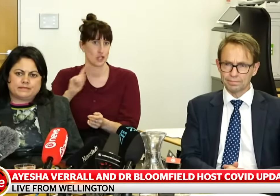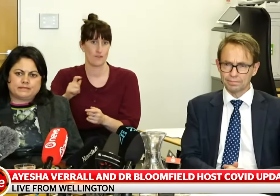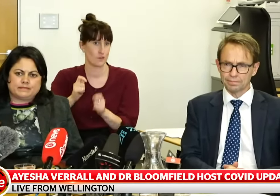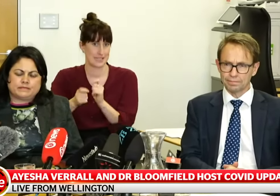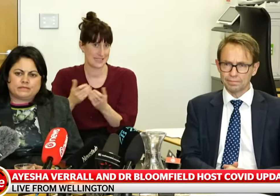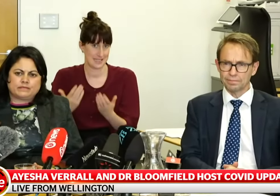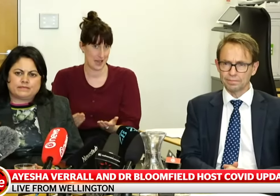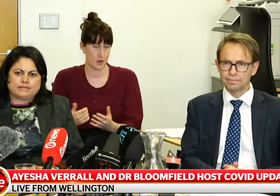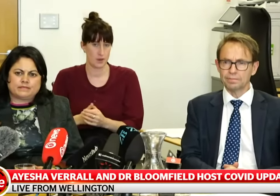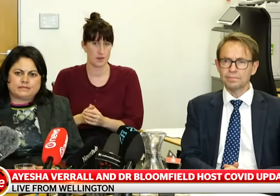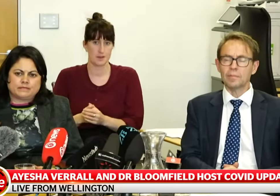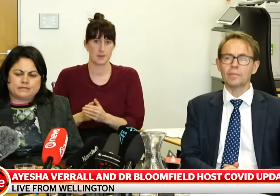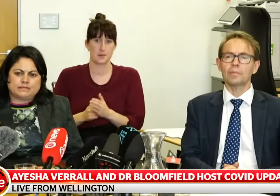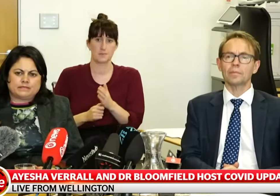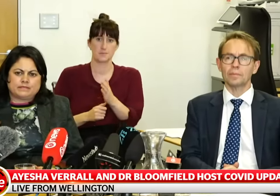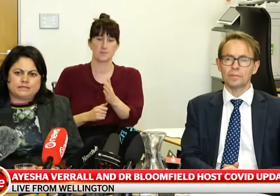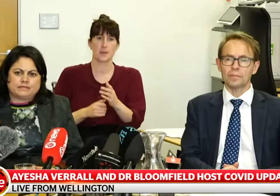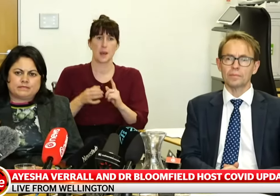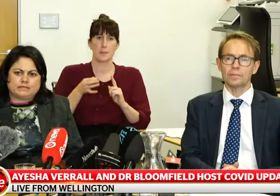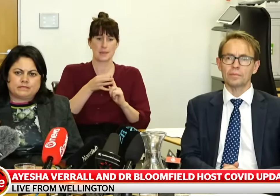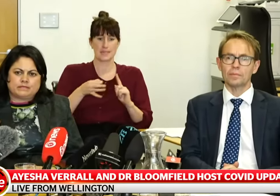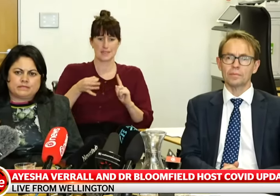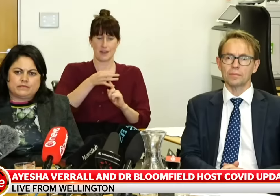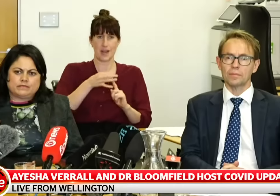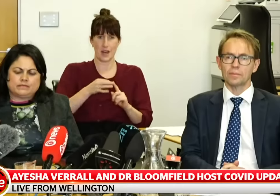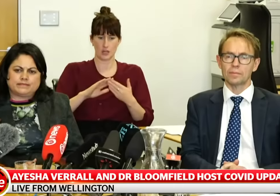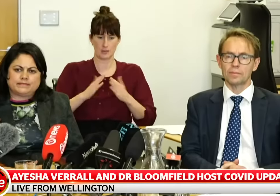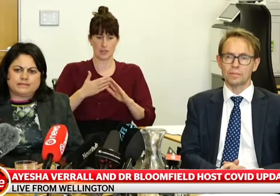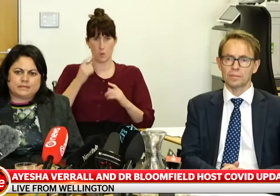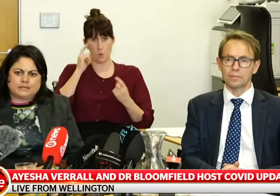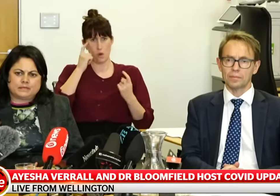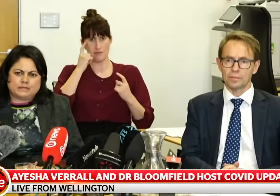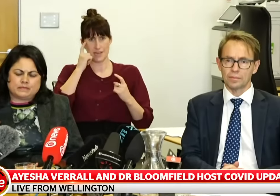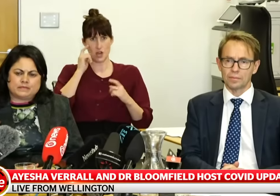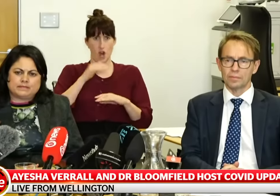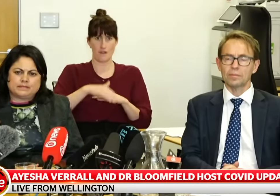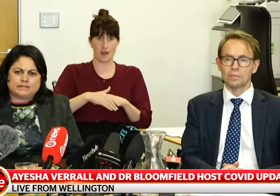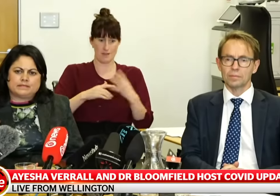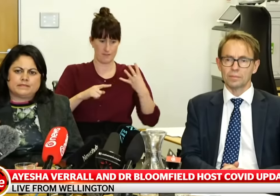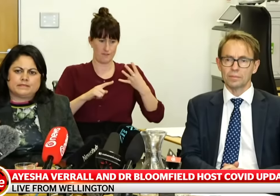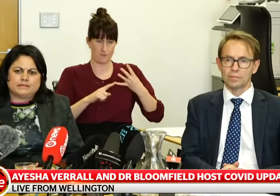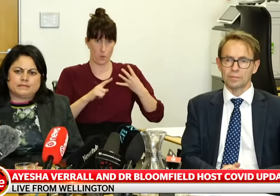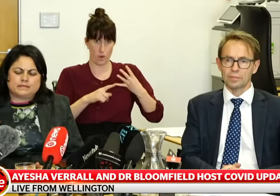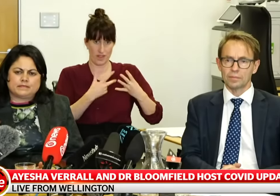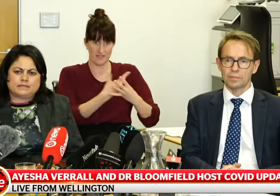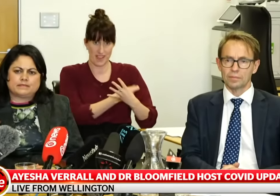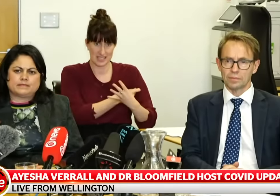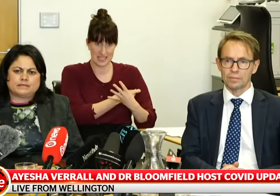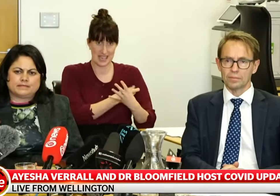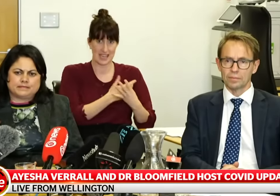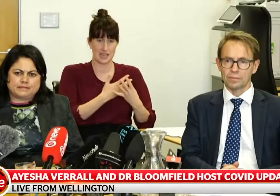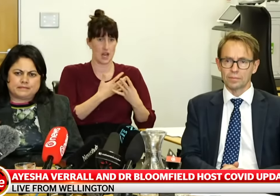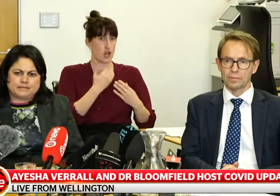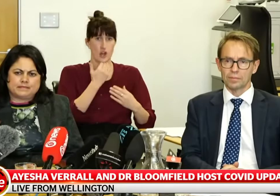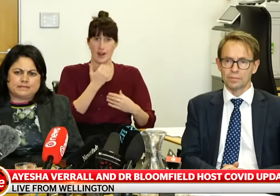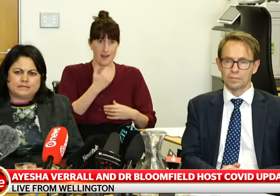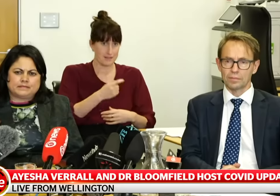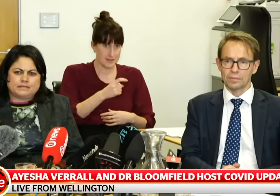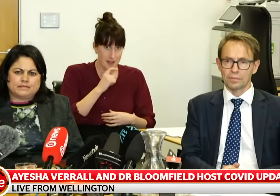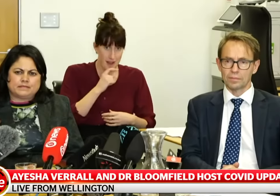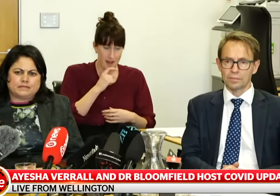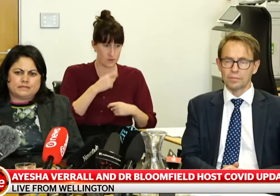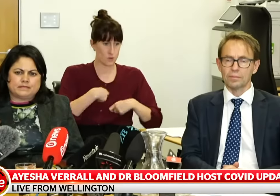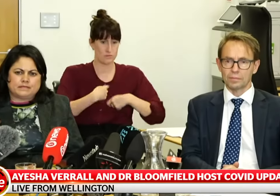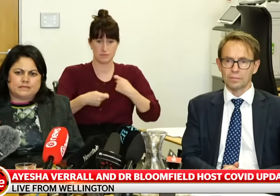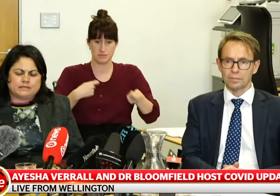not the resources to roll out the fourth dose and that there's COVID fatigue, the health system's overstretched. What are you